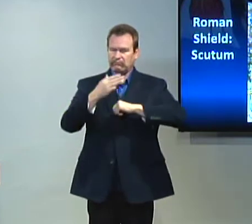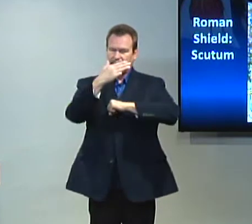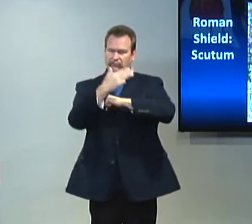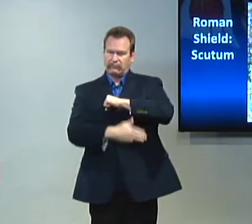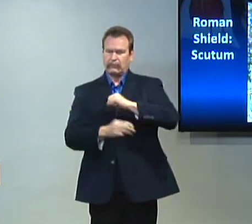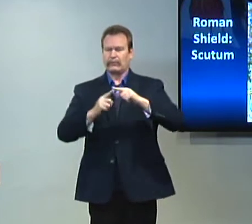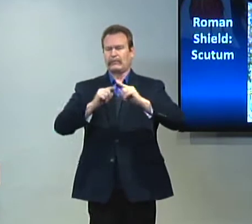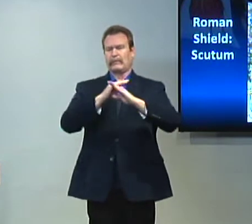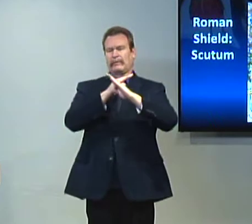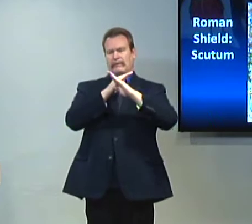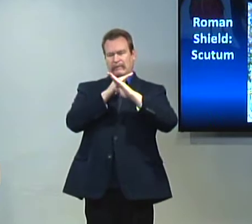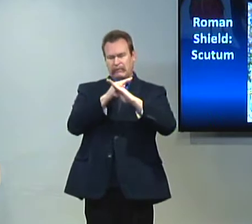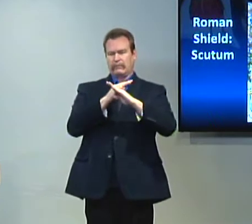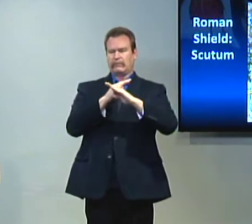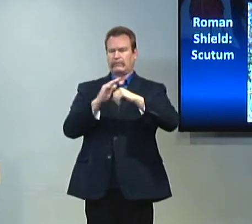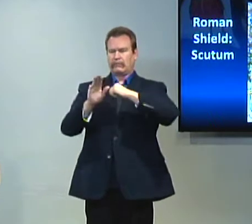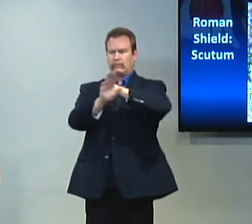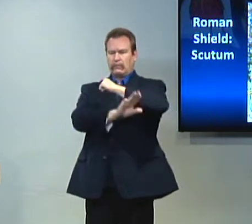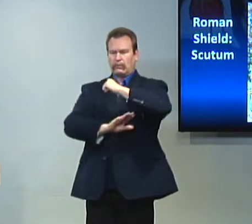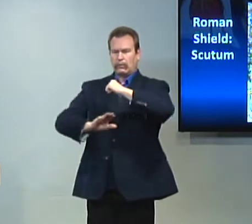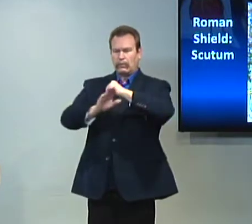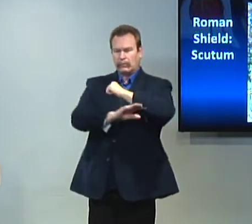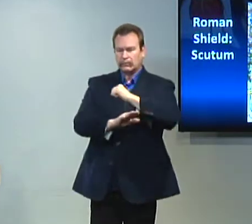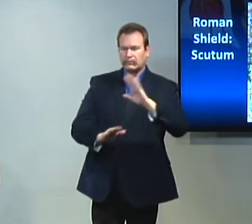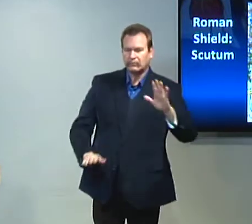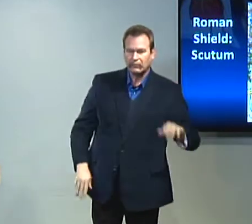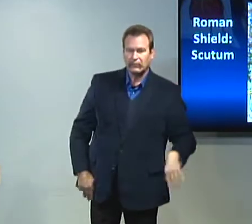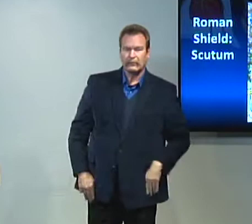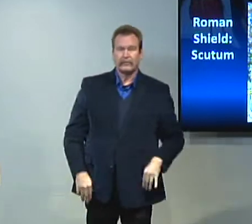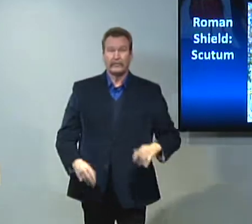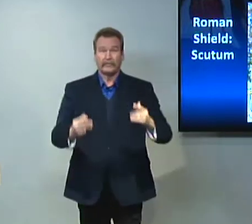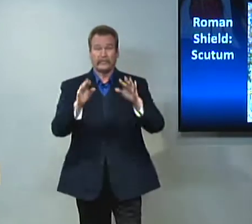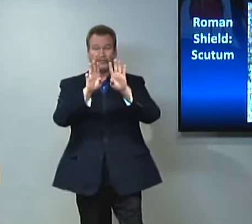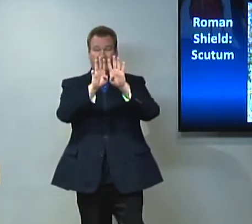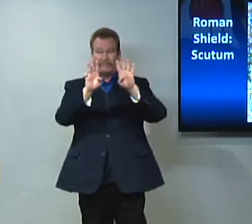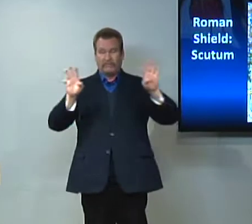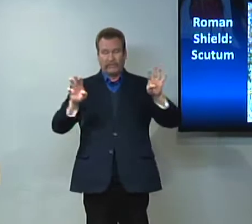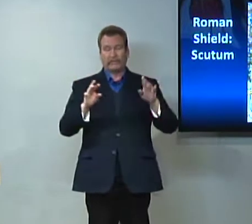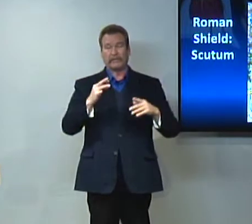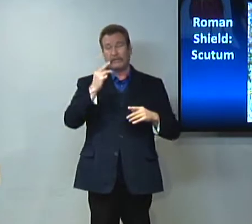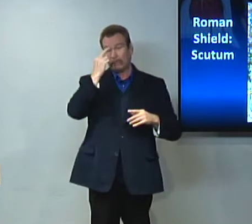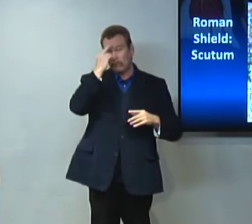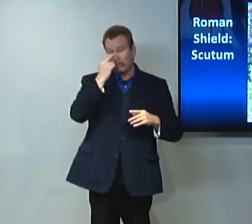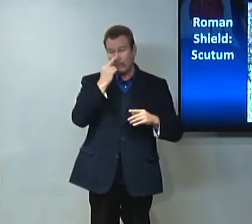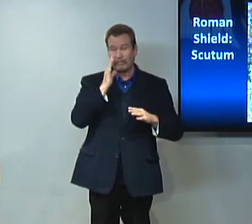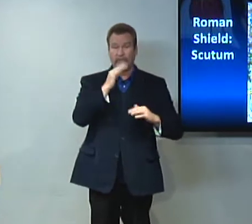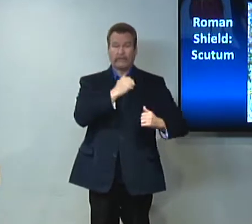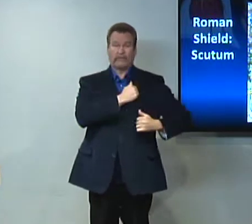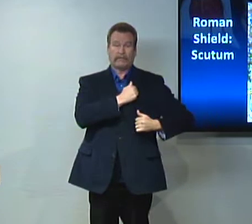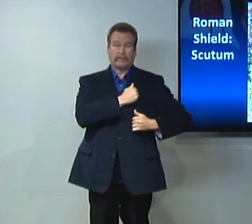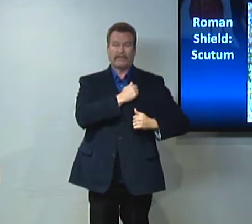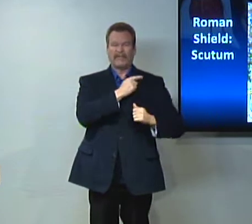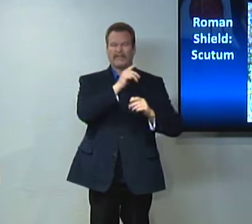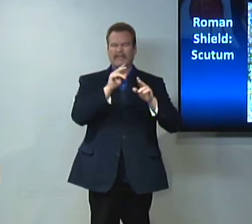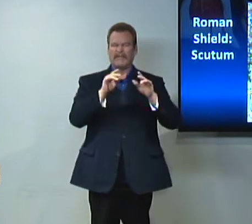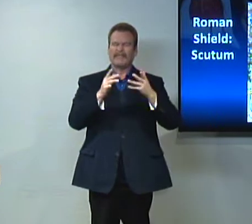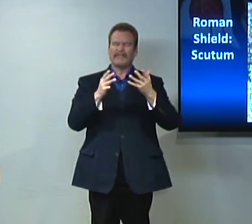And Paul explains about that and how it's to be used for defensive, the shield is to be used for defensive purposes. So Roman